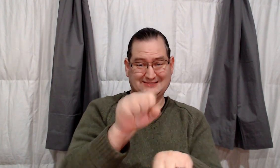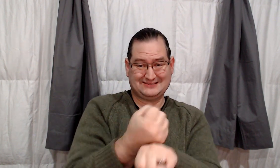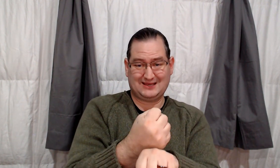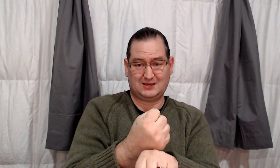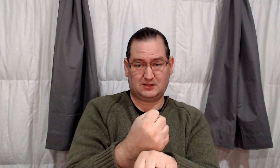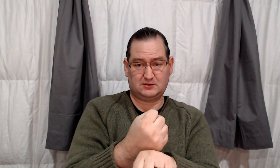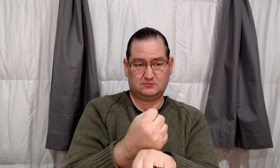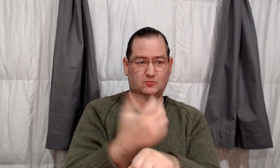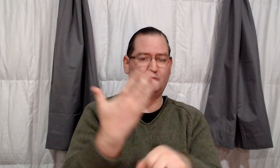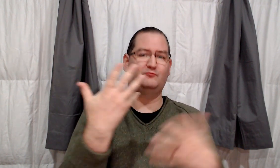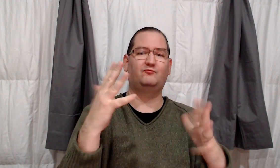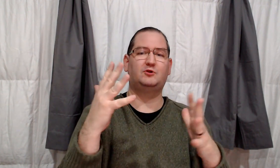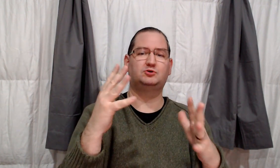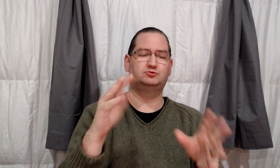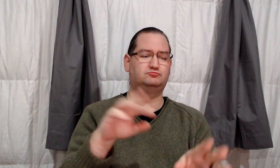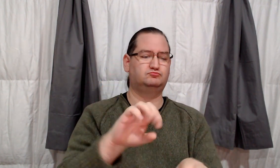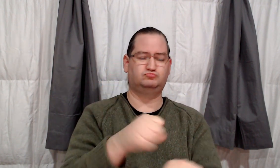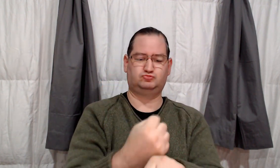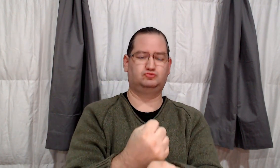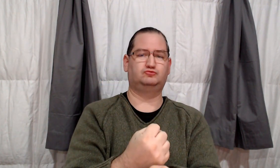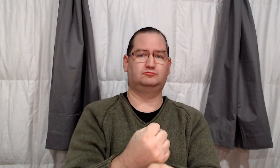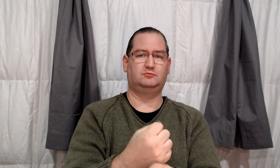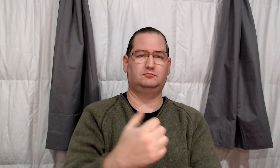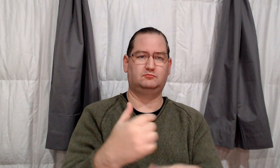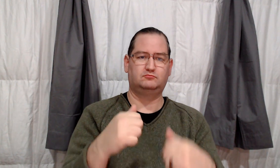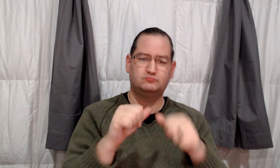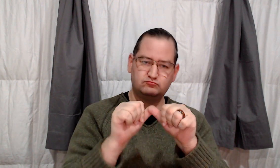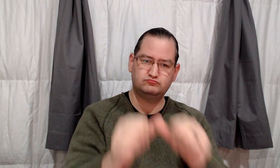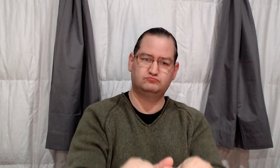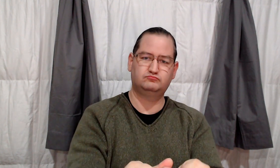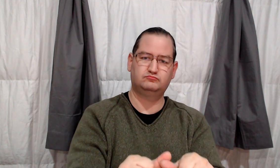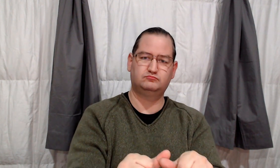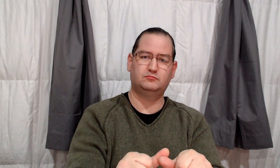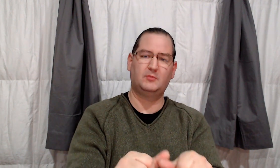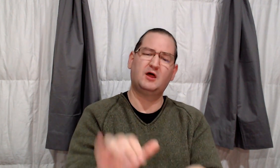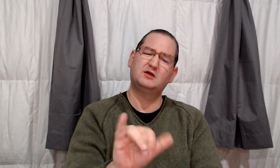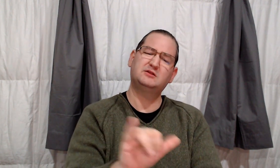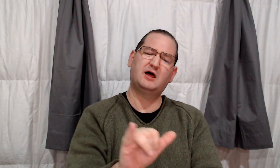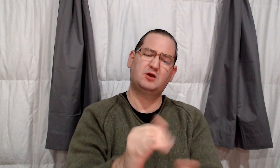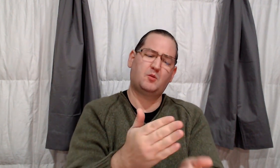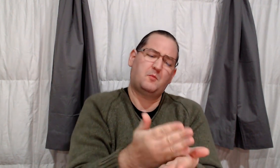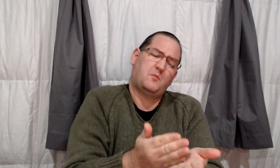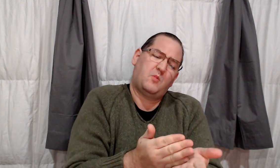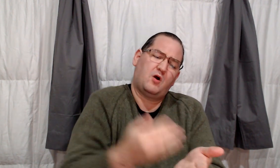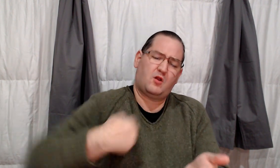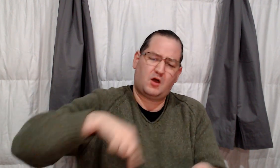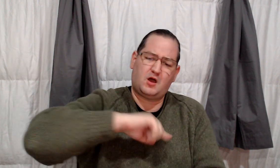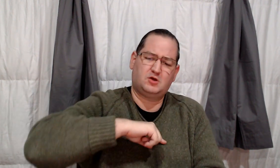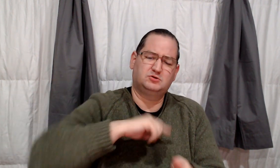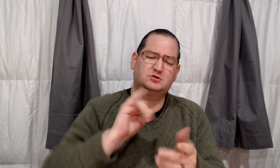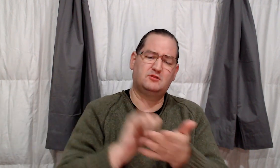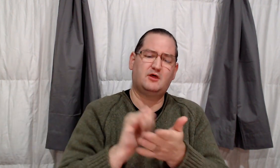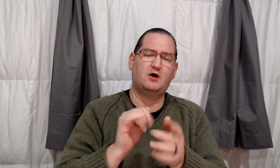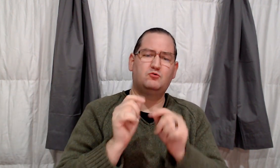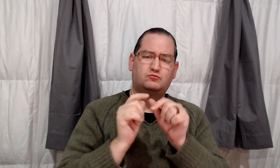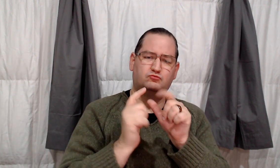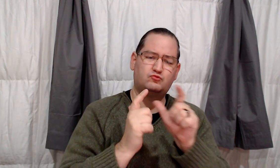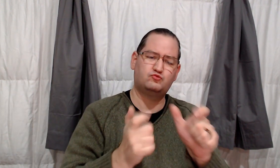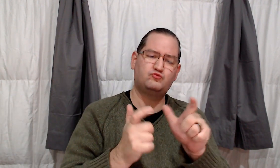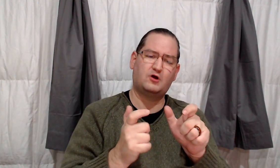if we create a part of us that then runs that job for us. Just as now you have a part of you that can